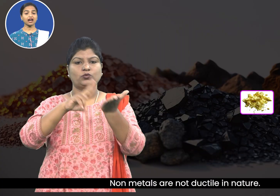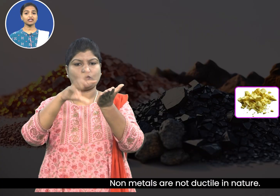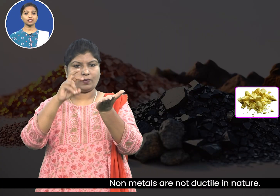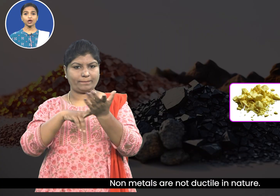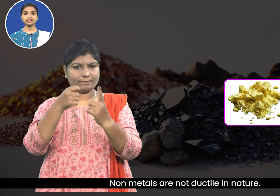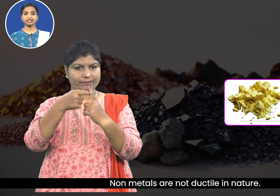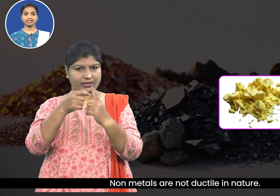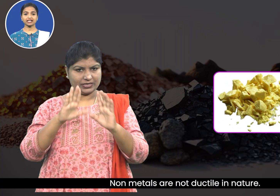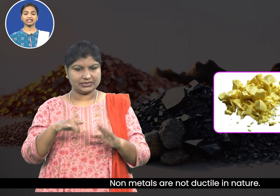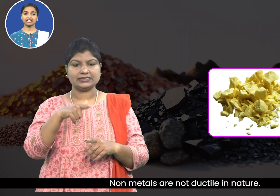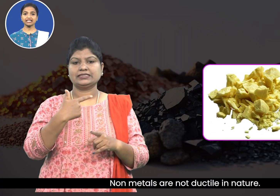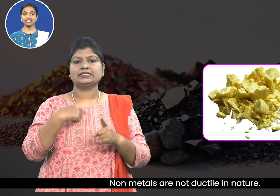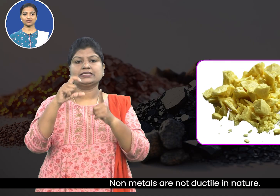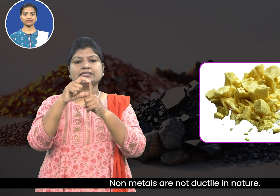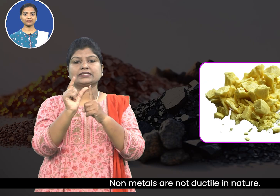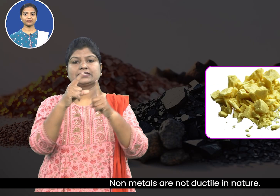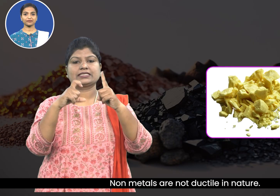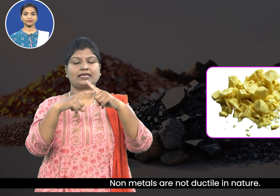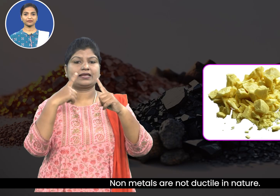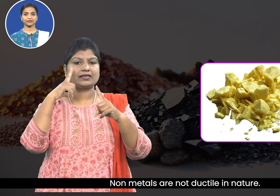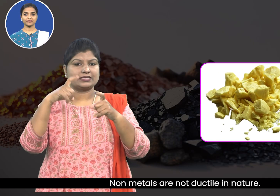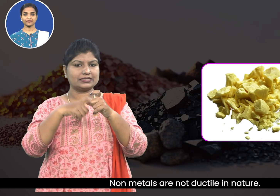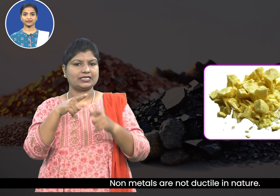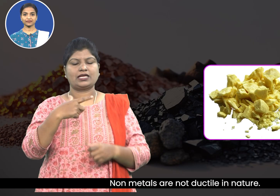Non-metals are not ductile in nature.